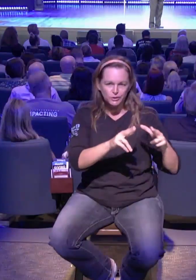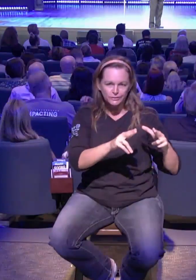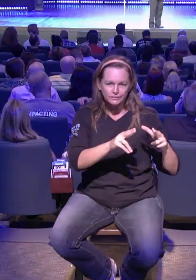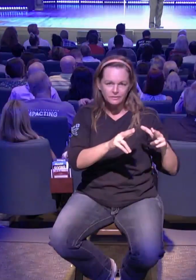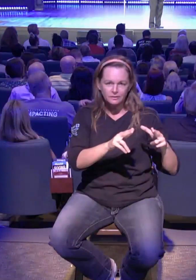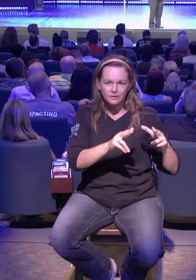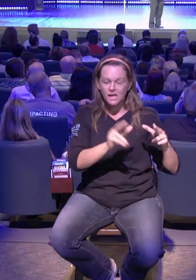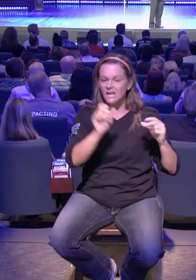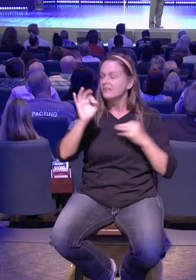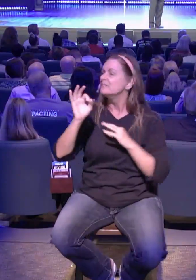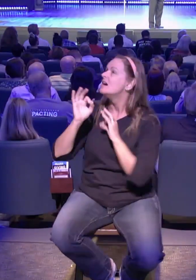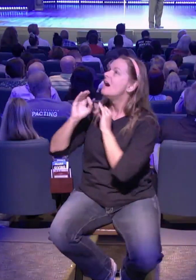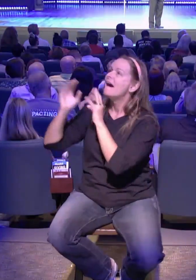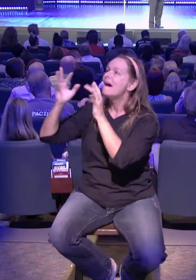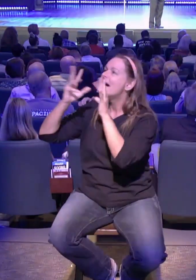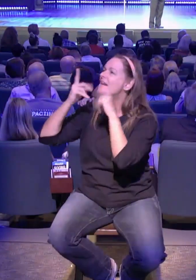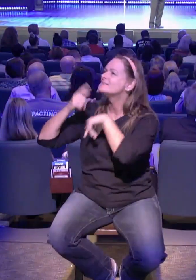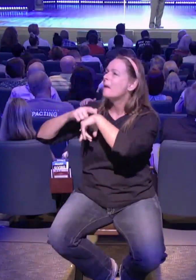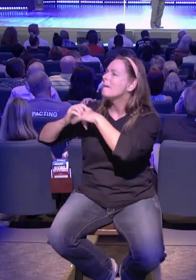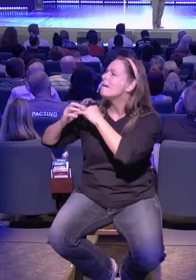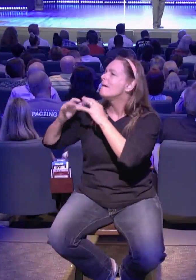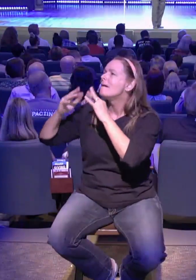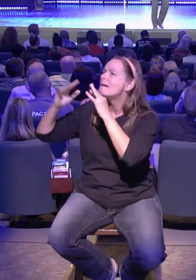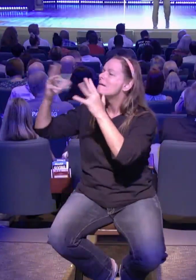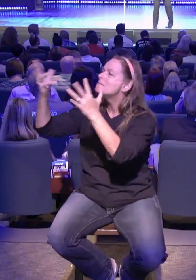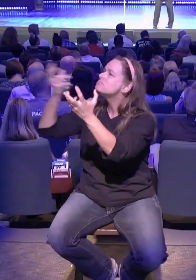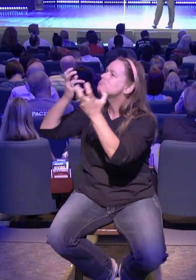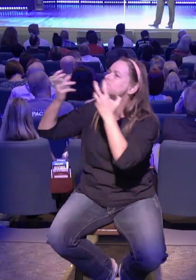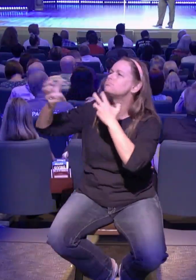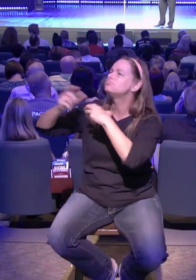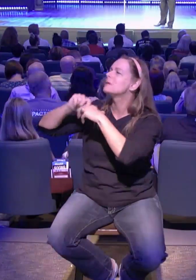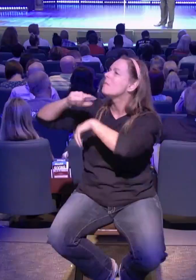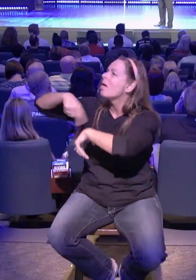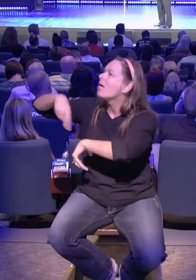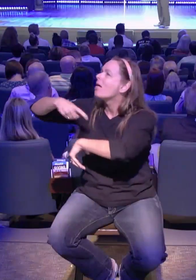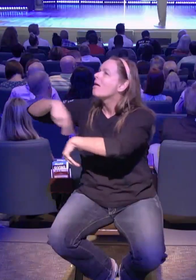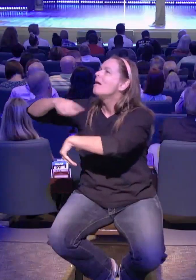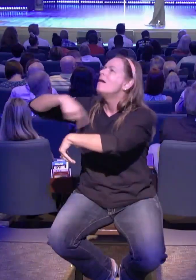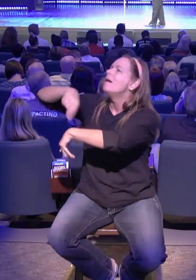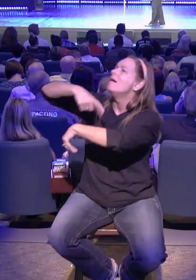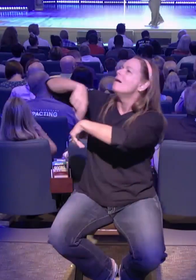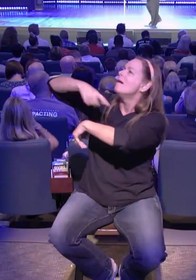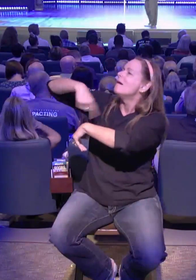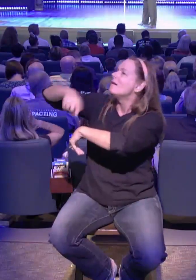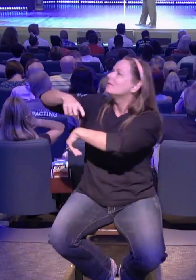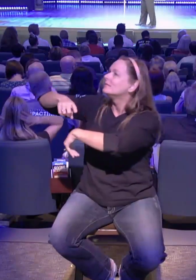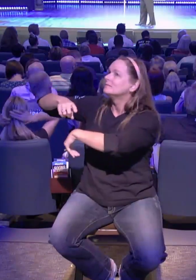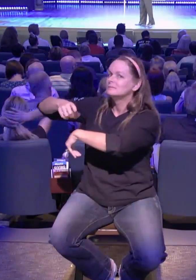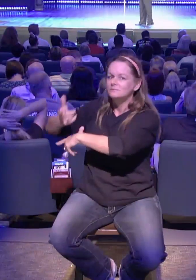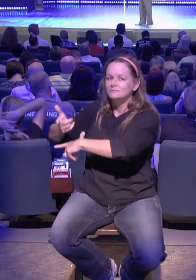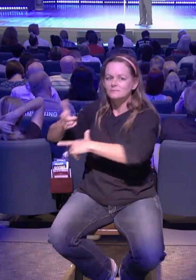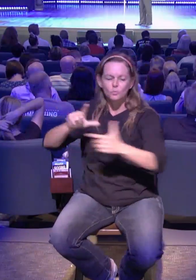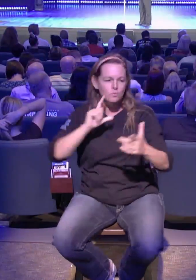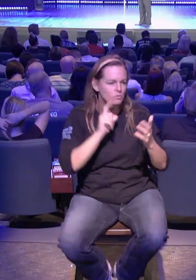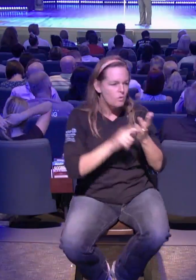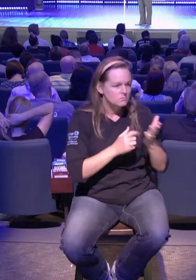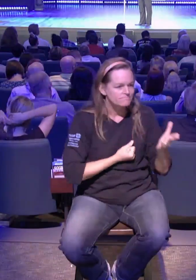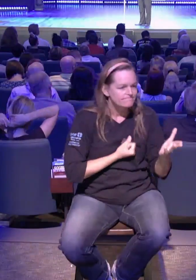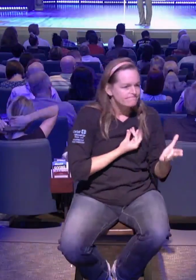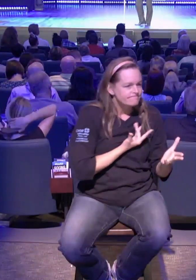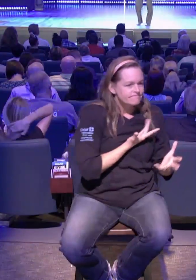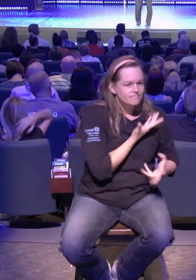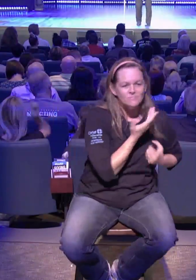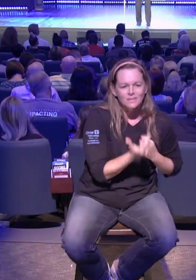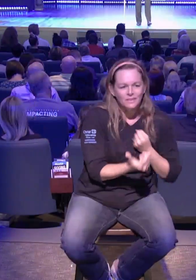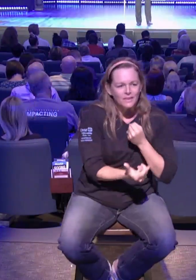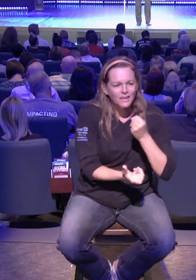to invest. We want to be more generous with our investment into the lives of others. That's